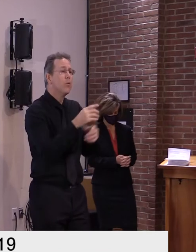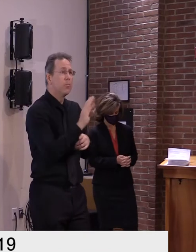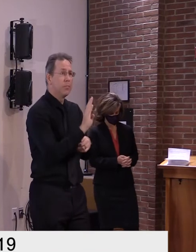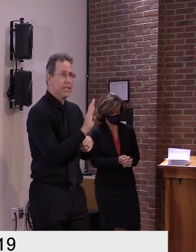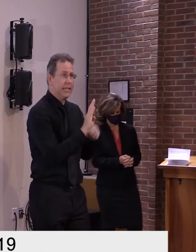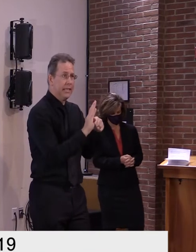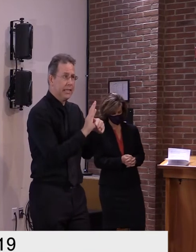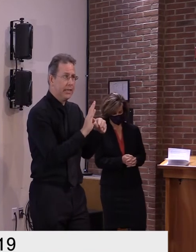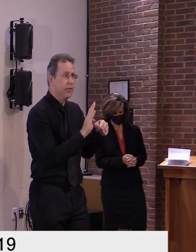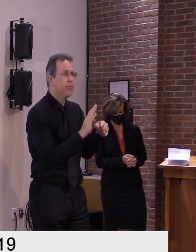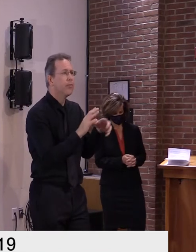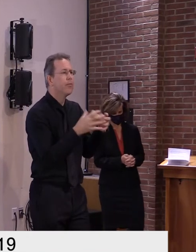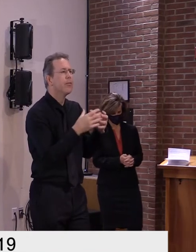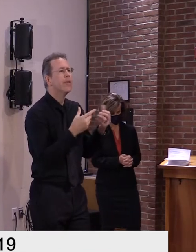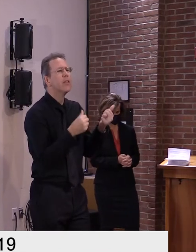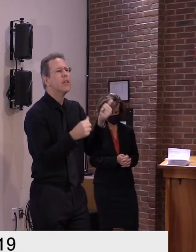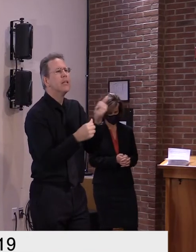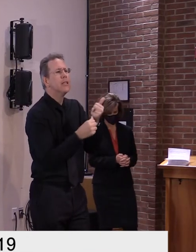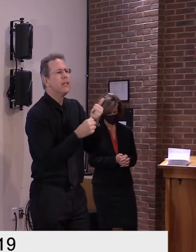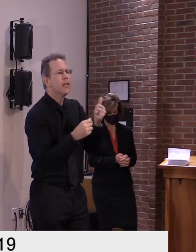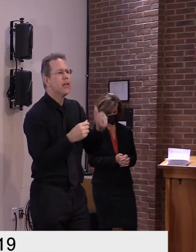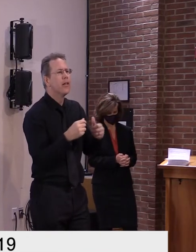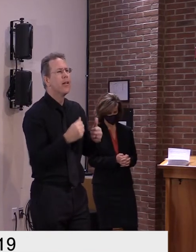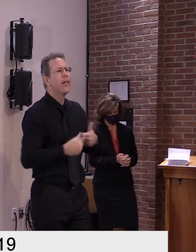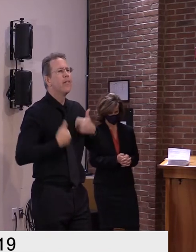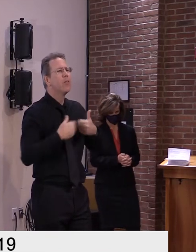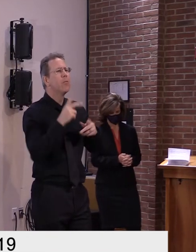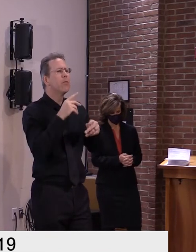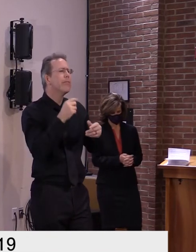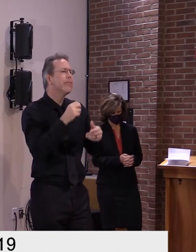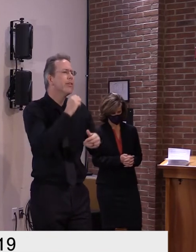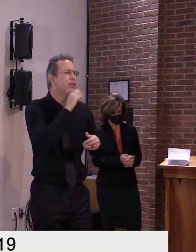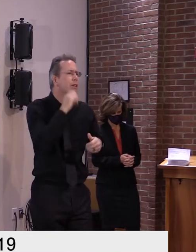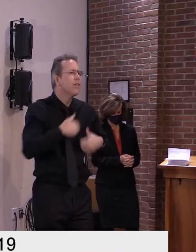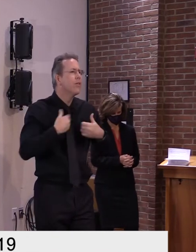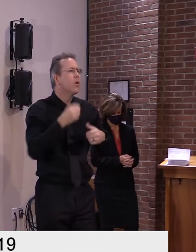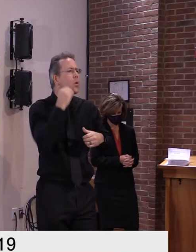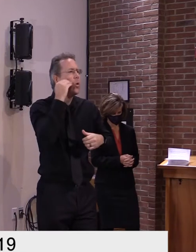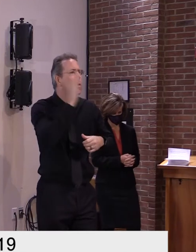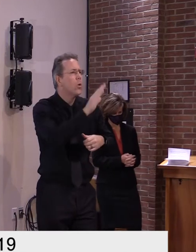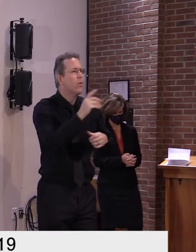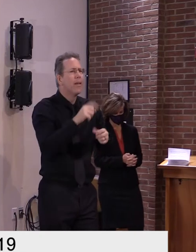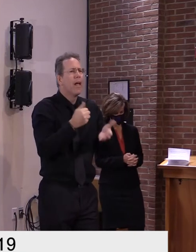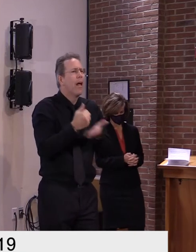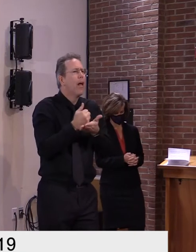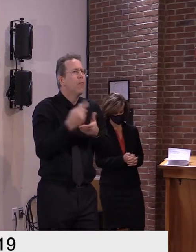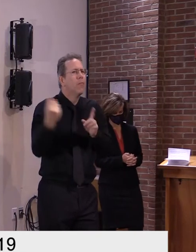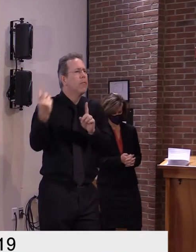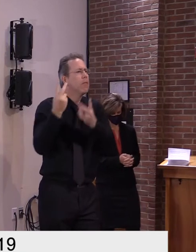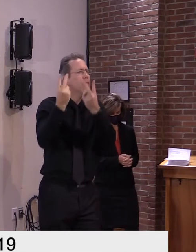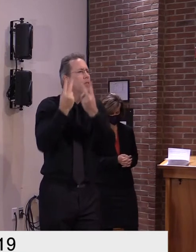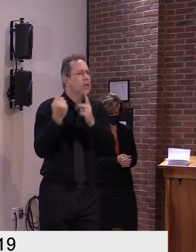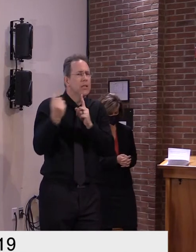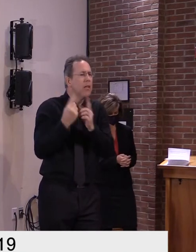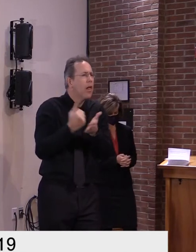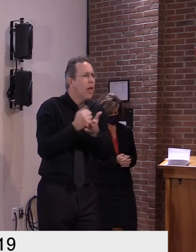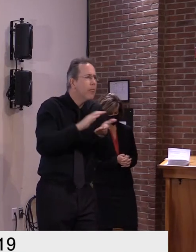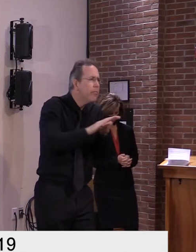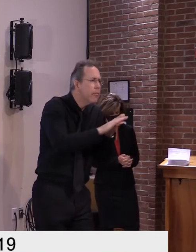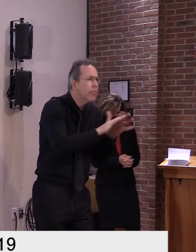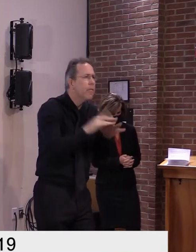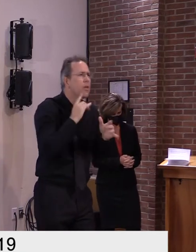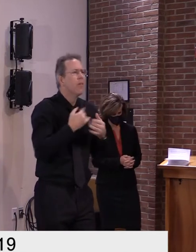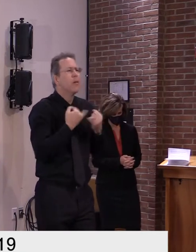call assisted living or residential care facilities that people live more independently at. Those